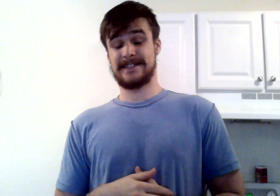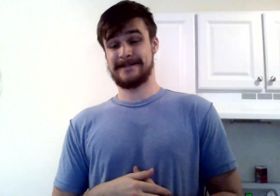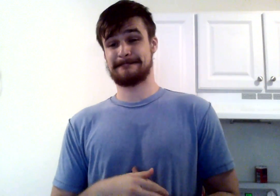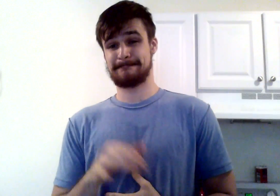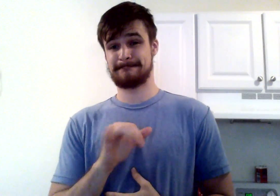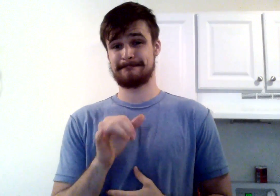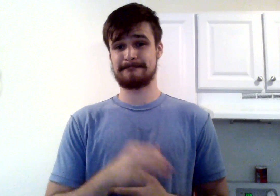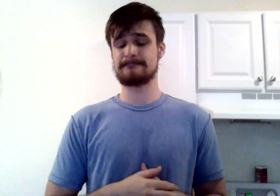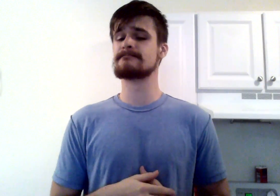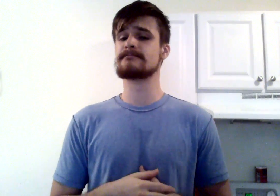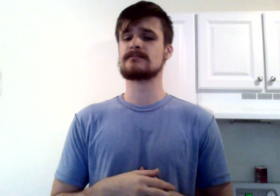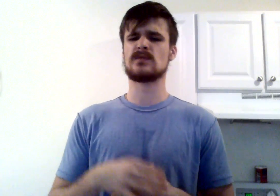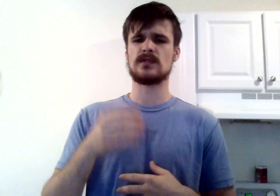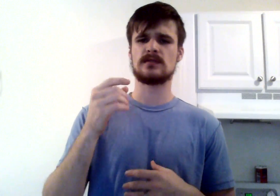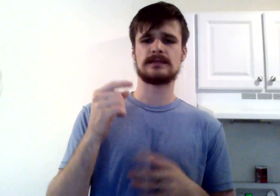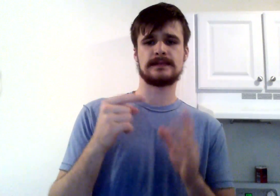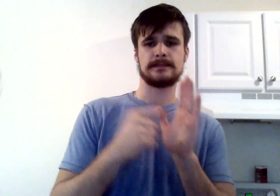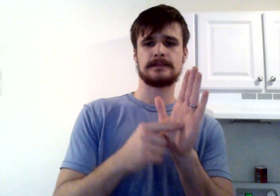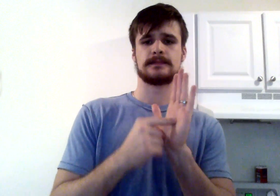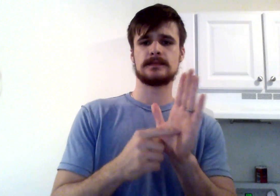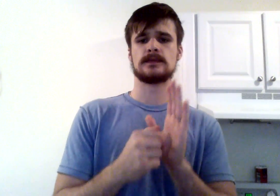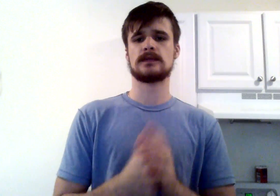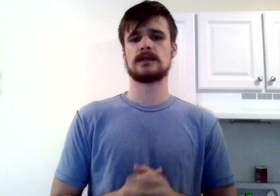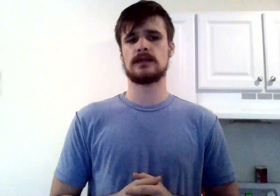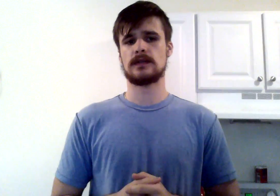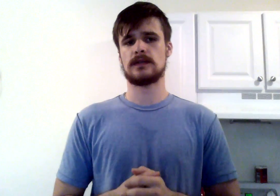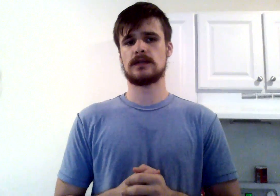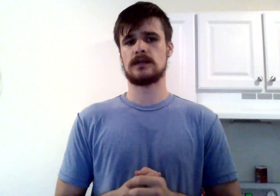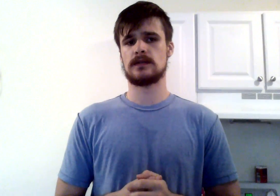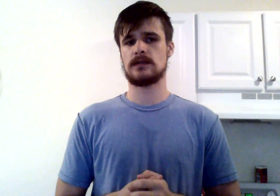something that really is awesome, what do I call it?